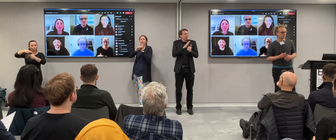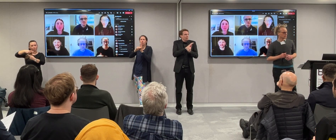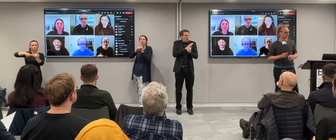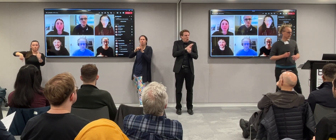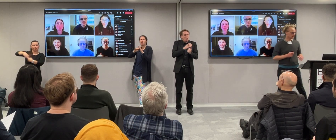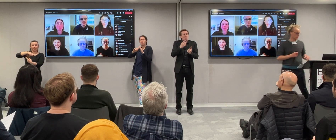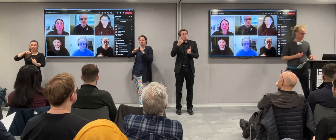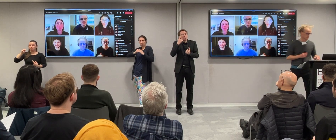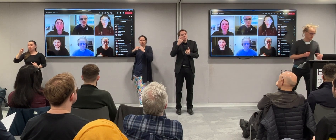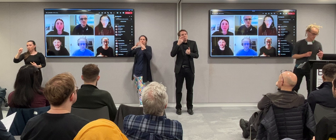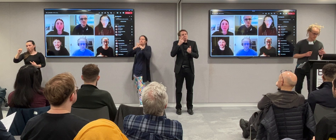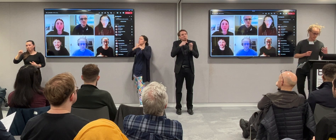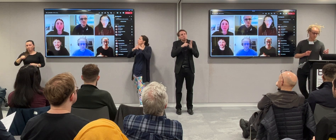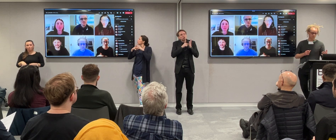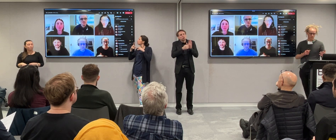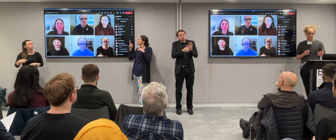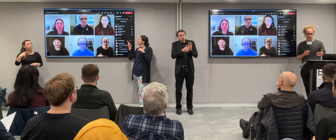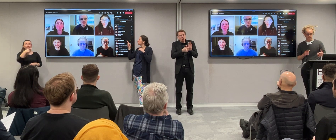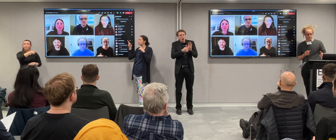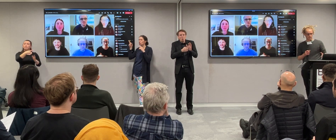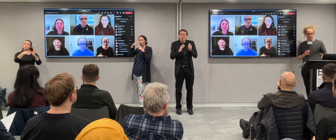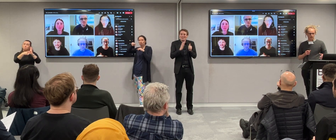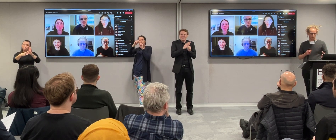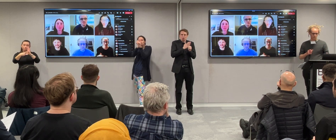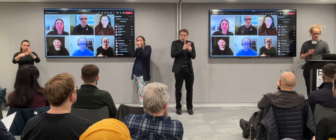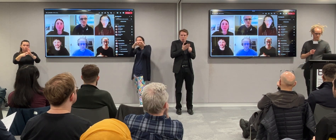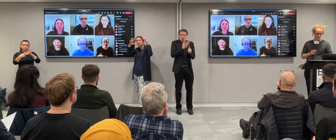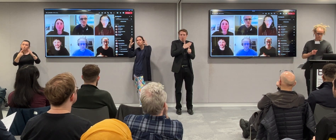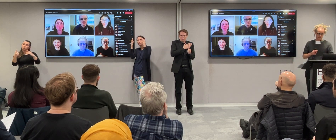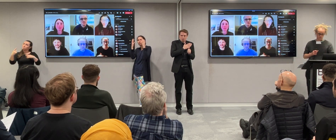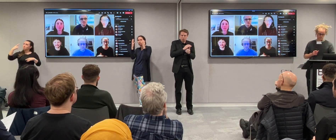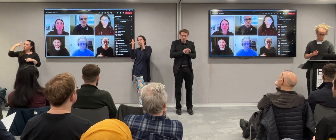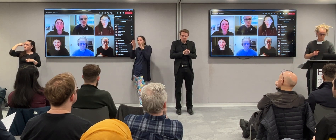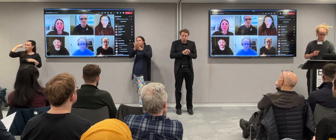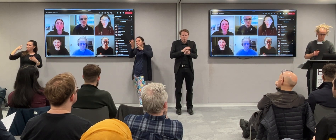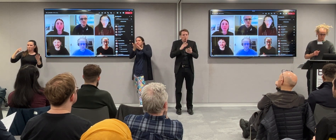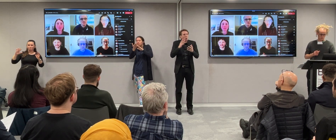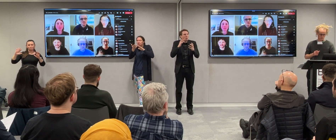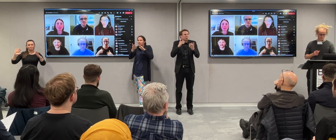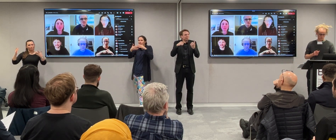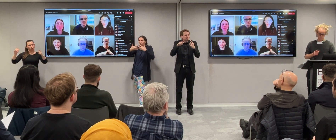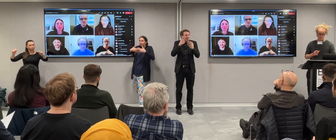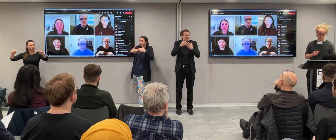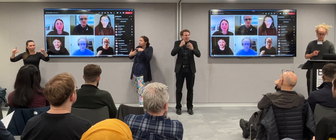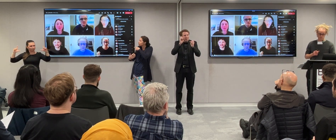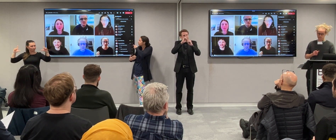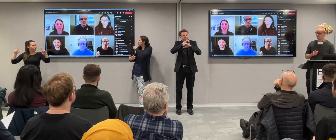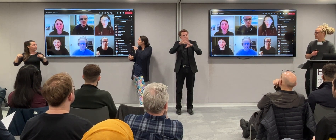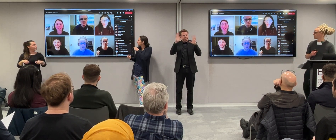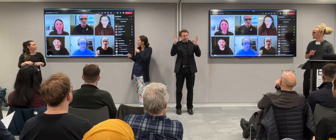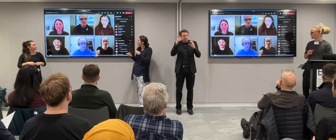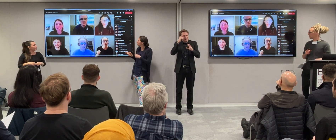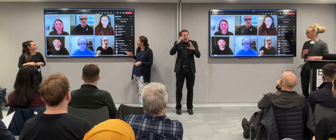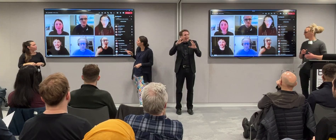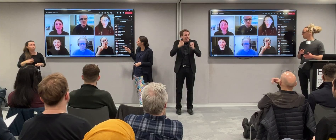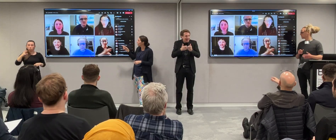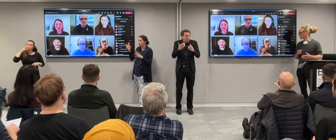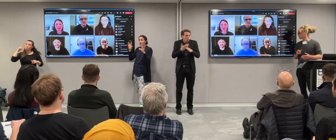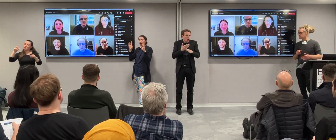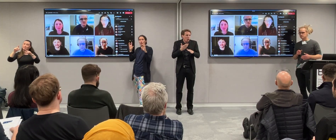running, and just kind of to visualize how that would actually work. So you do see here like a